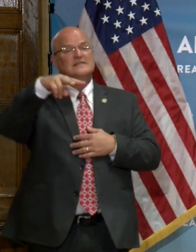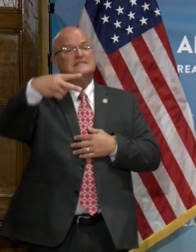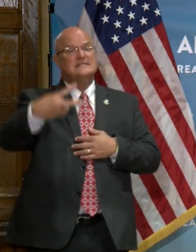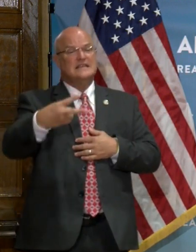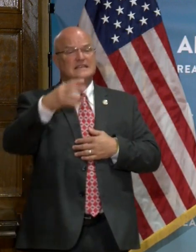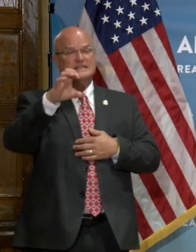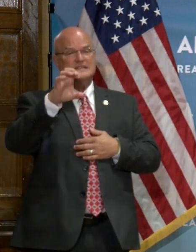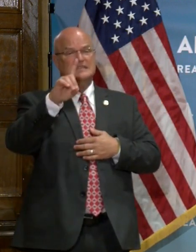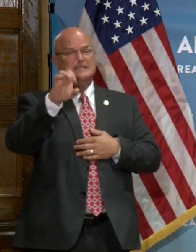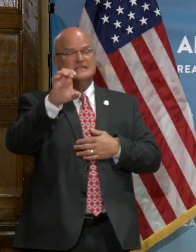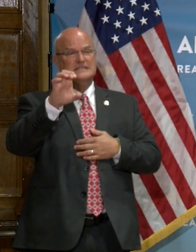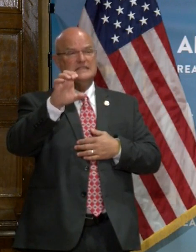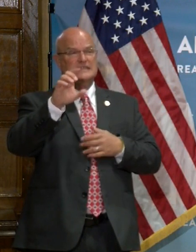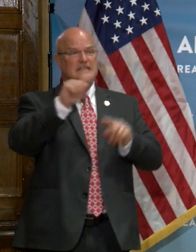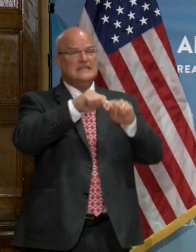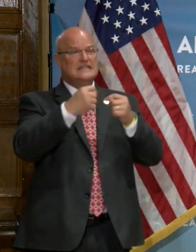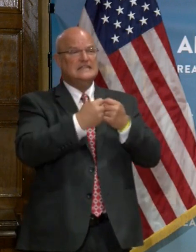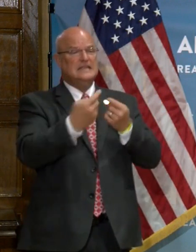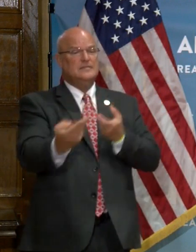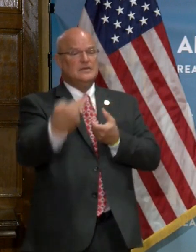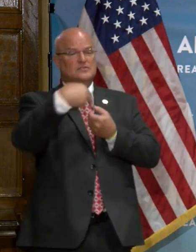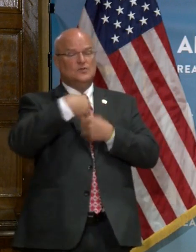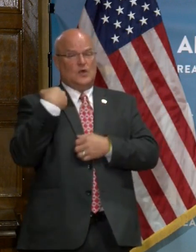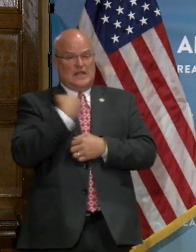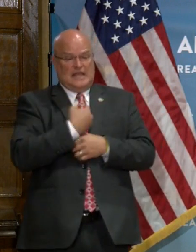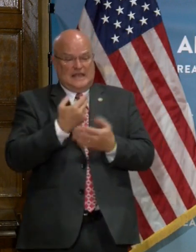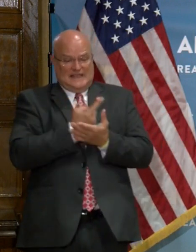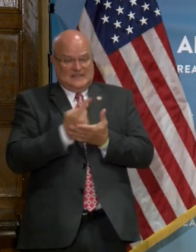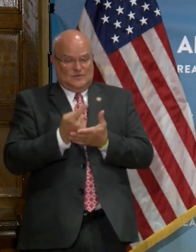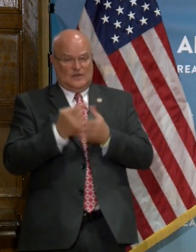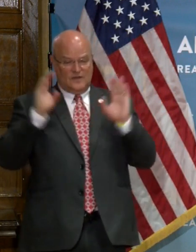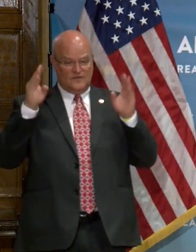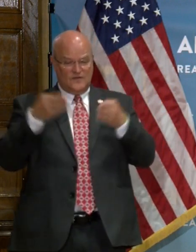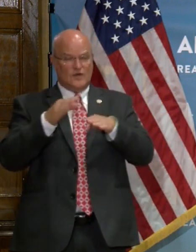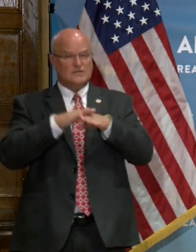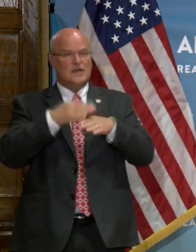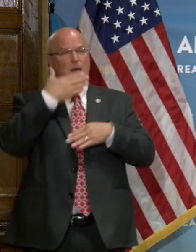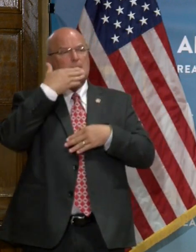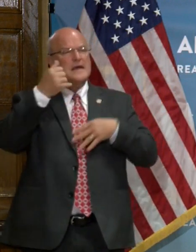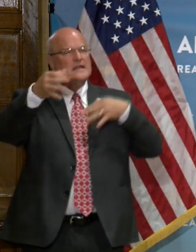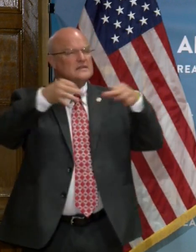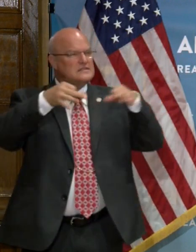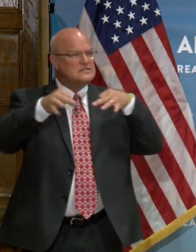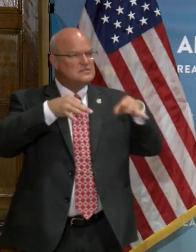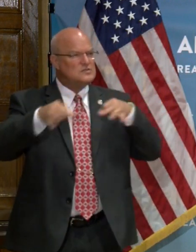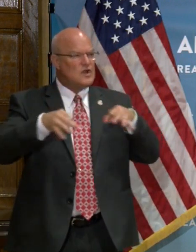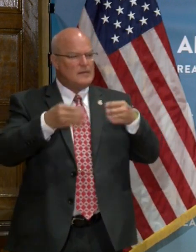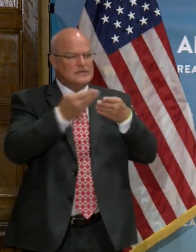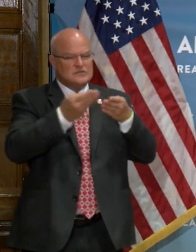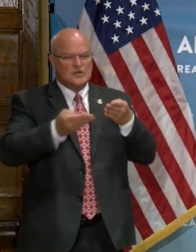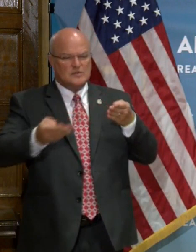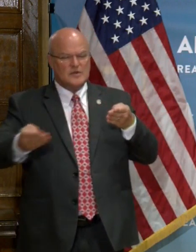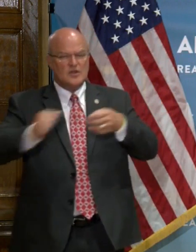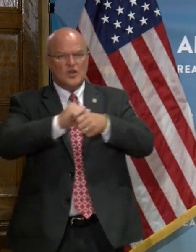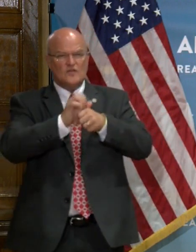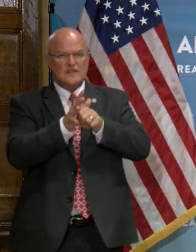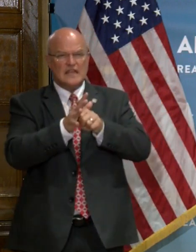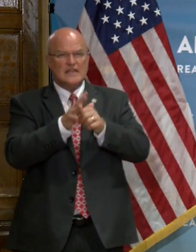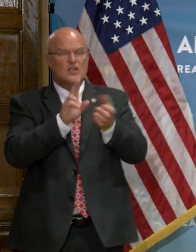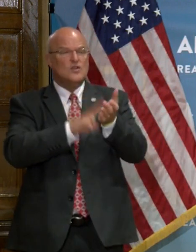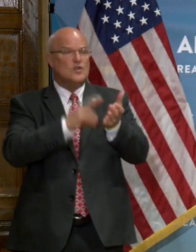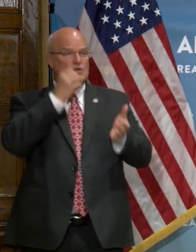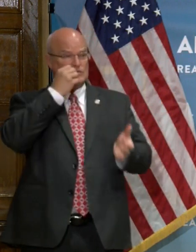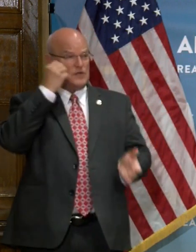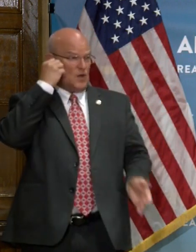CDC team that has joined us this week, focusing on better describing transmission of COVID-19 in